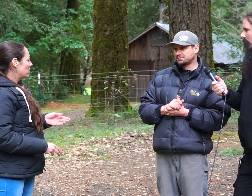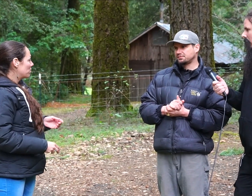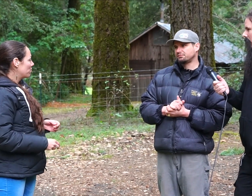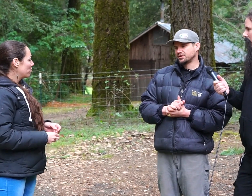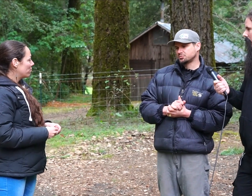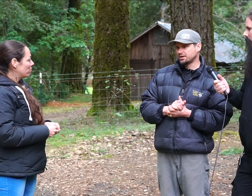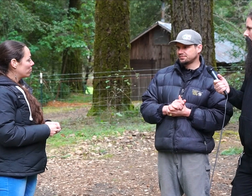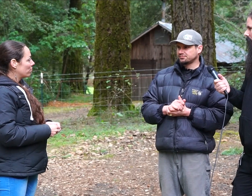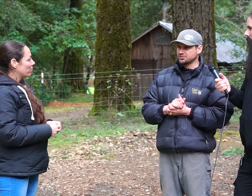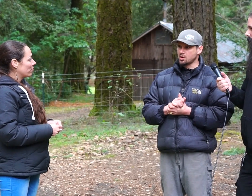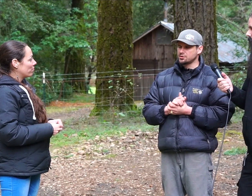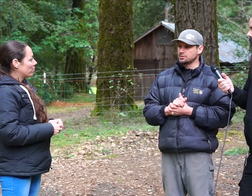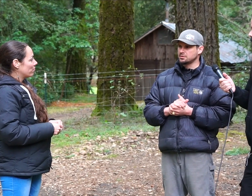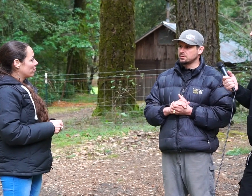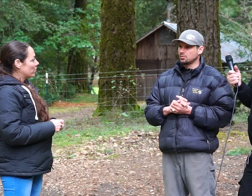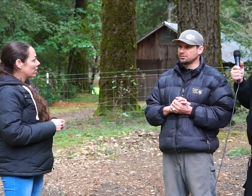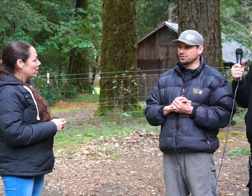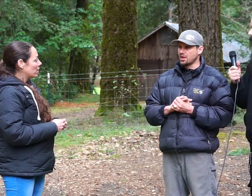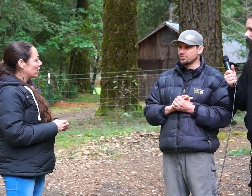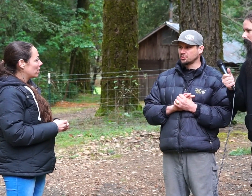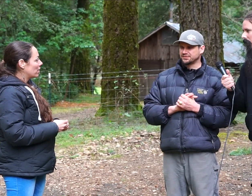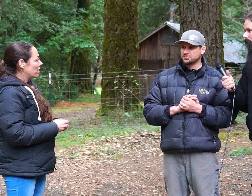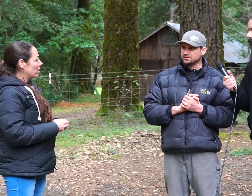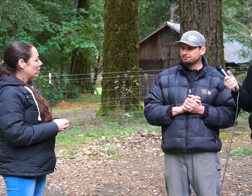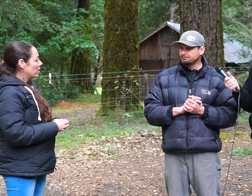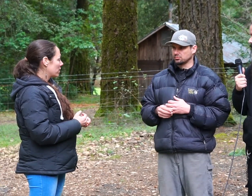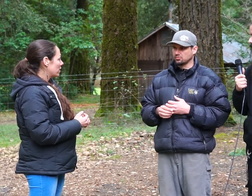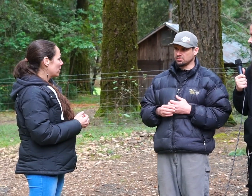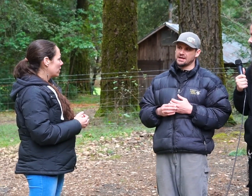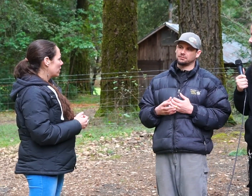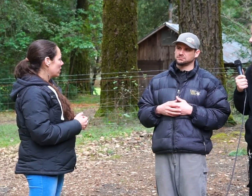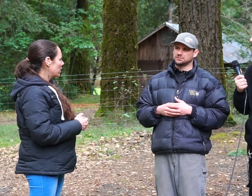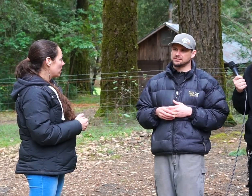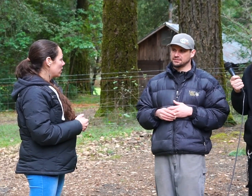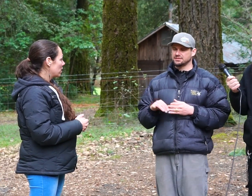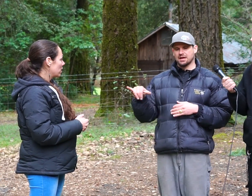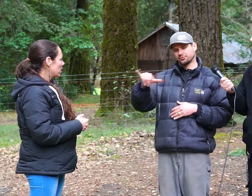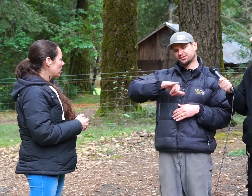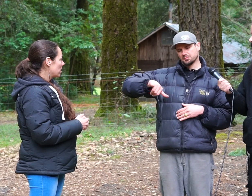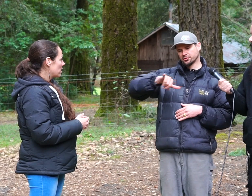fish waste fish water or is there other elements to it or yeah how they're similar